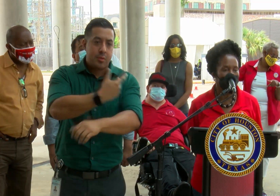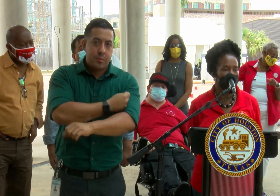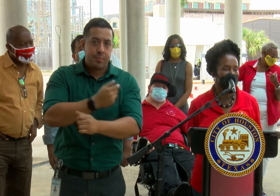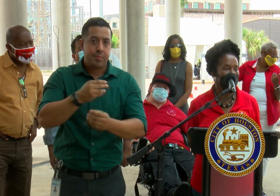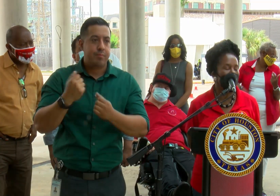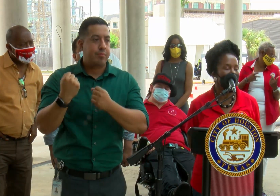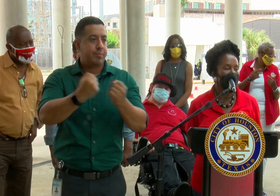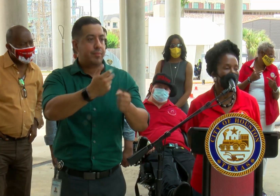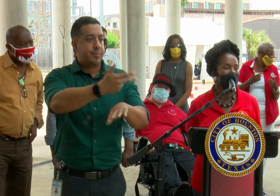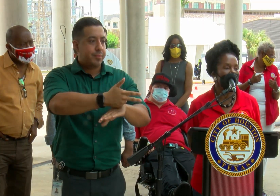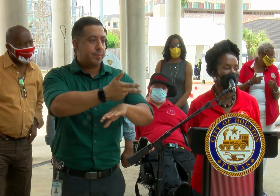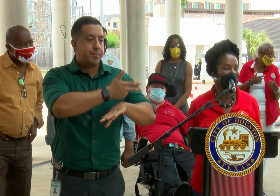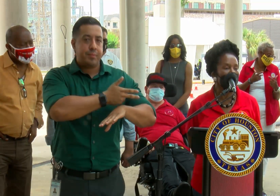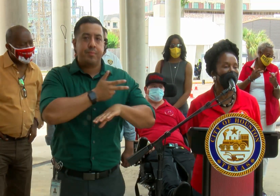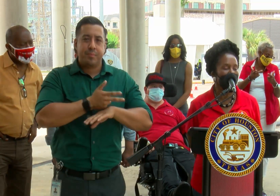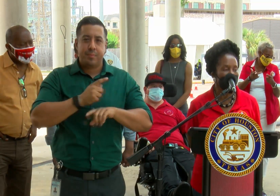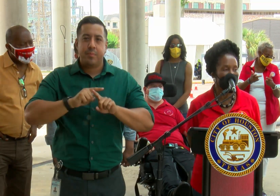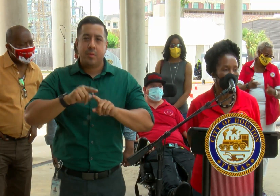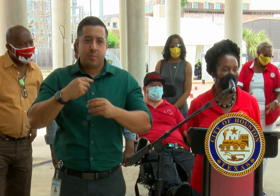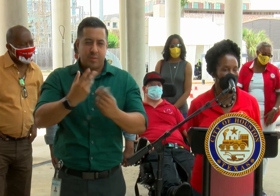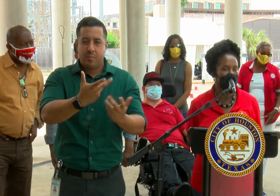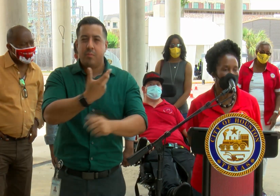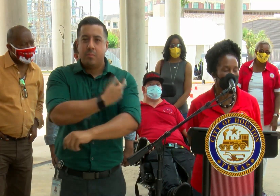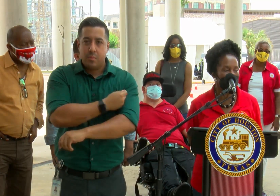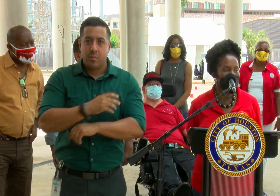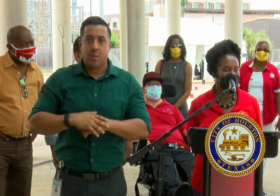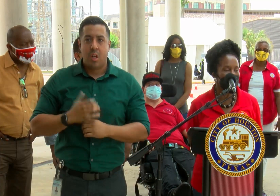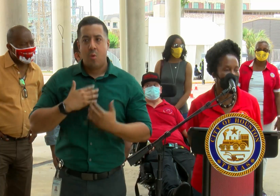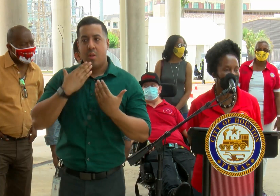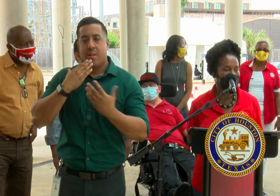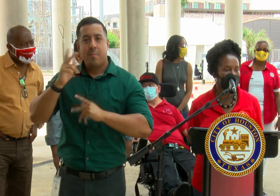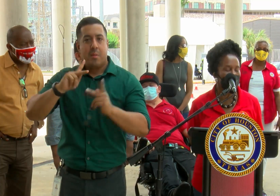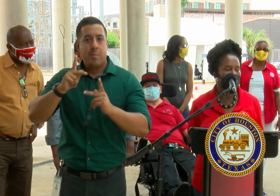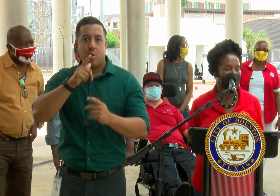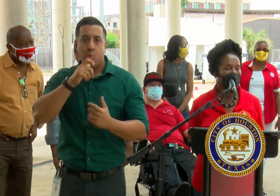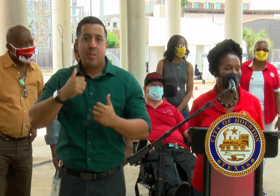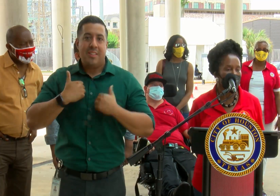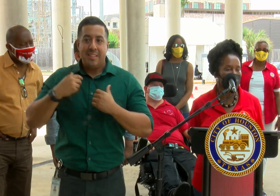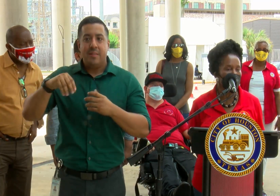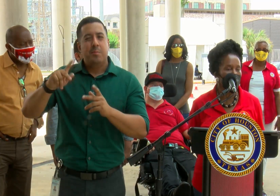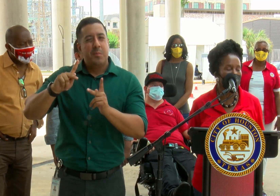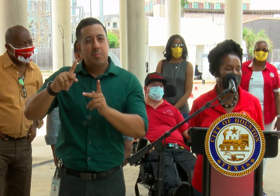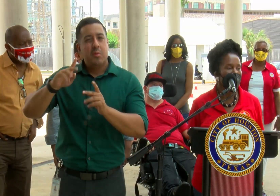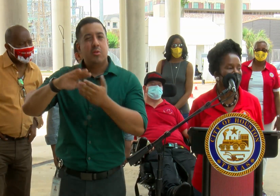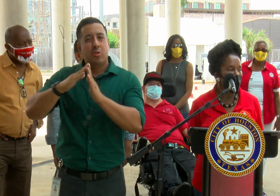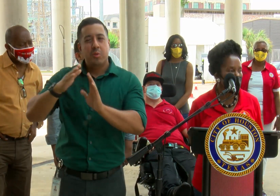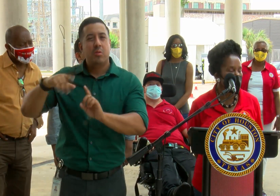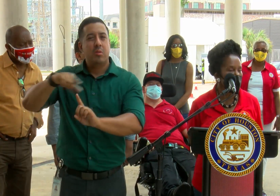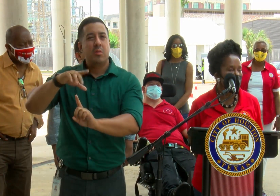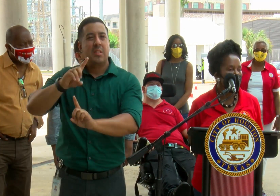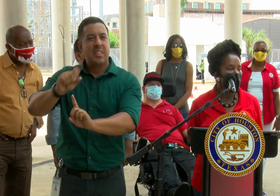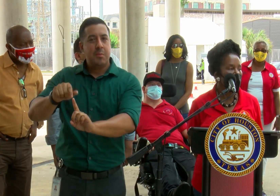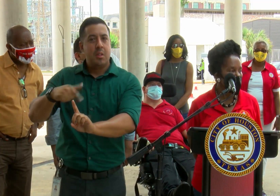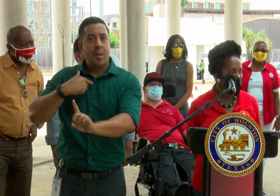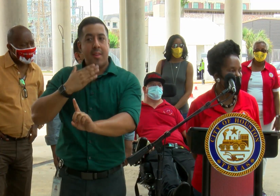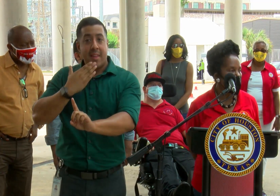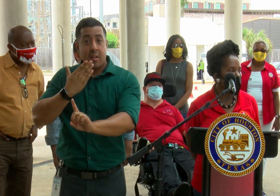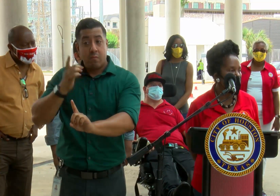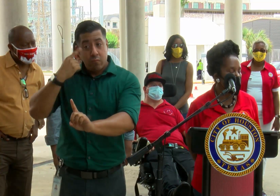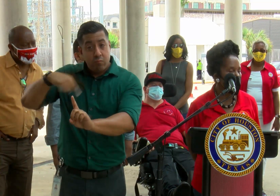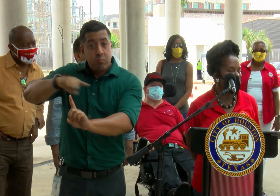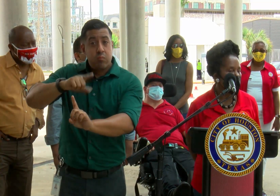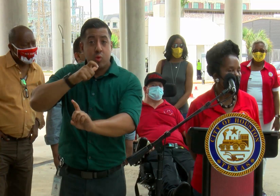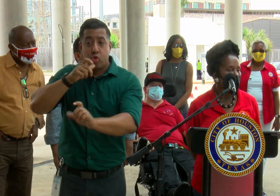want to salute the people, the community of people living with disabilities, disabled community, one, for encouraging your